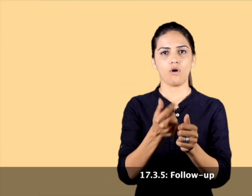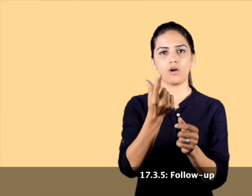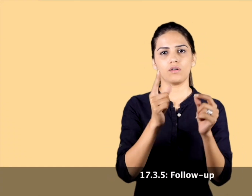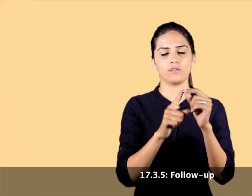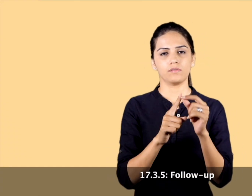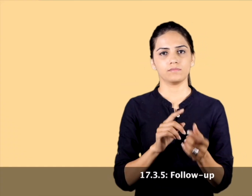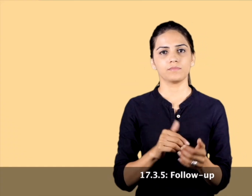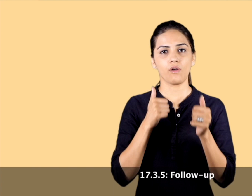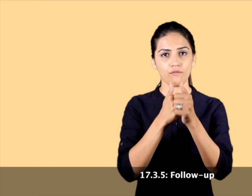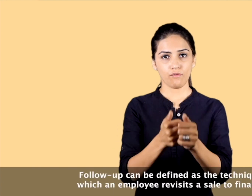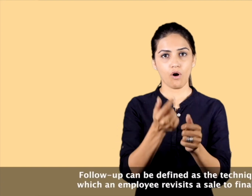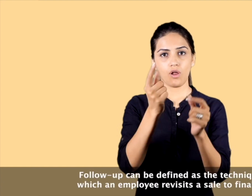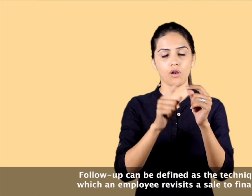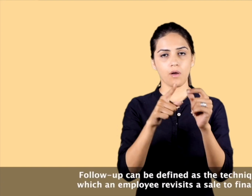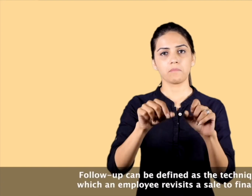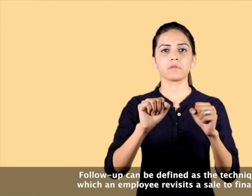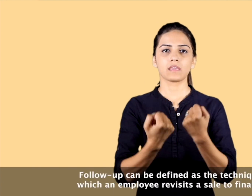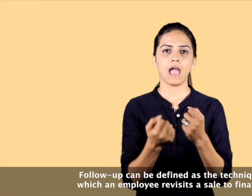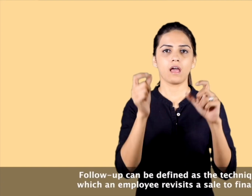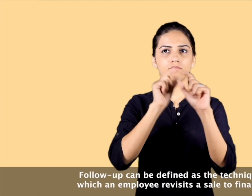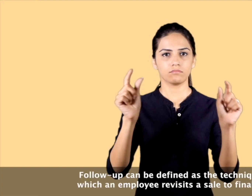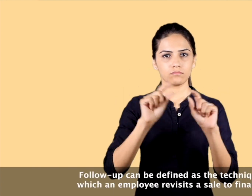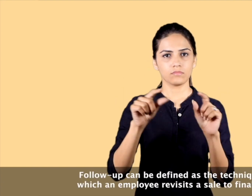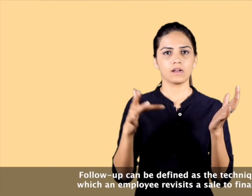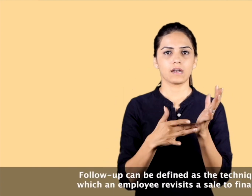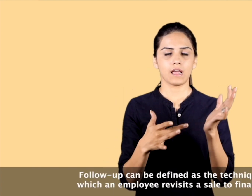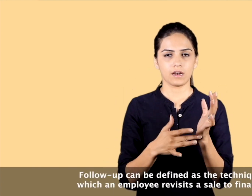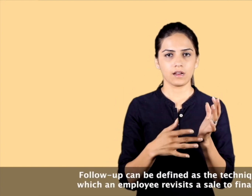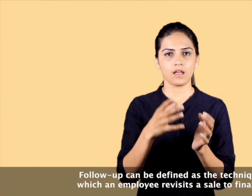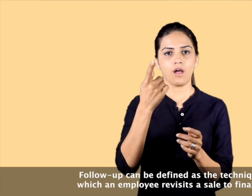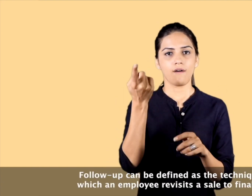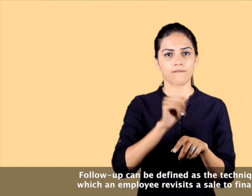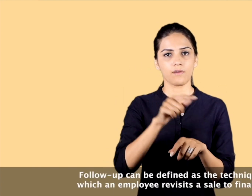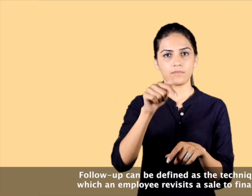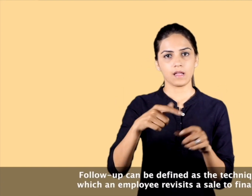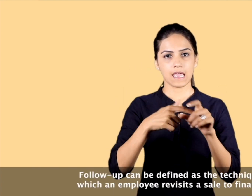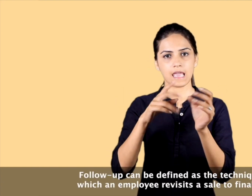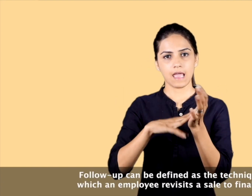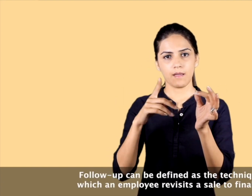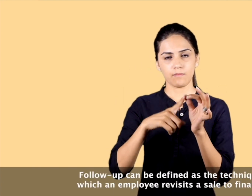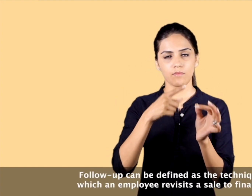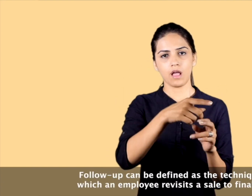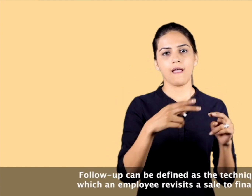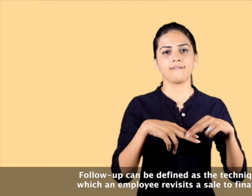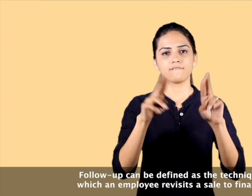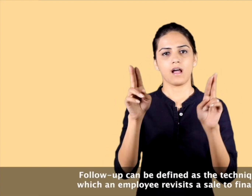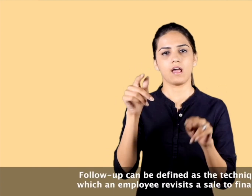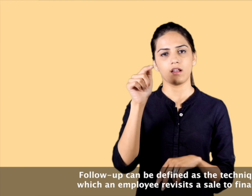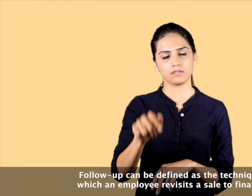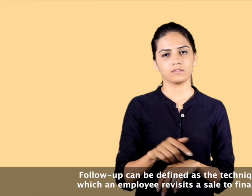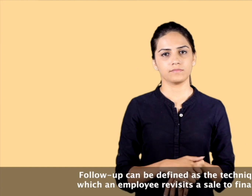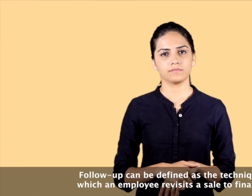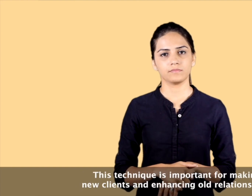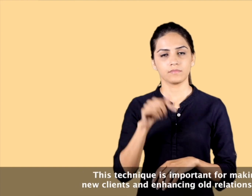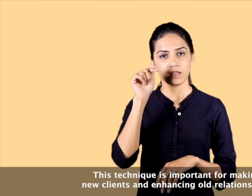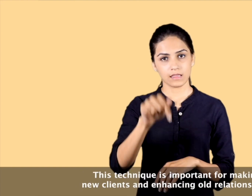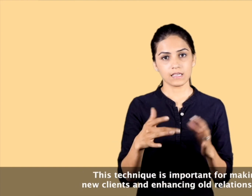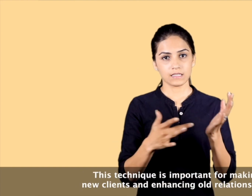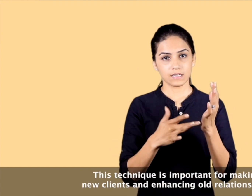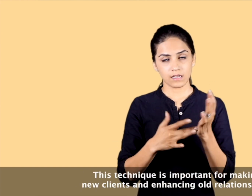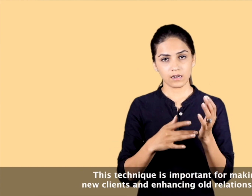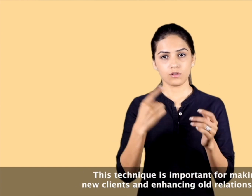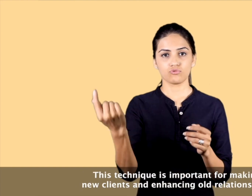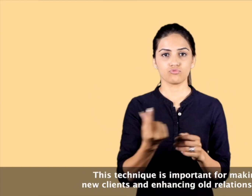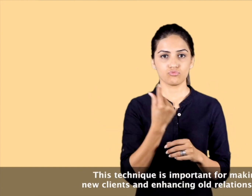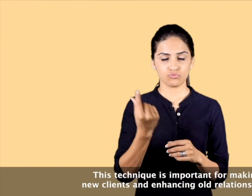17.3.5 Follow-up. Follow-up can be defined as a technique by which an employee revisits a sale to finalize it. This